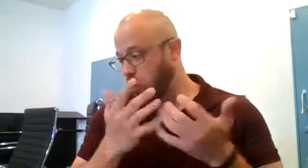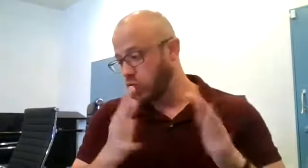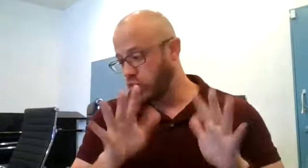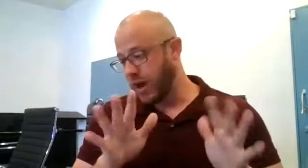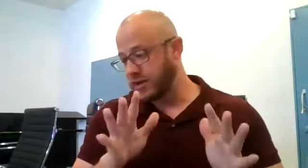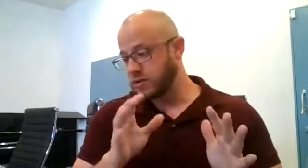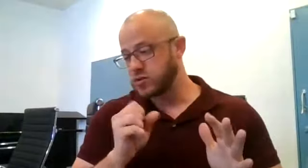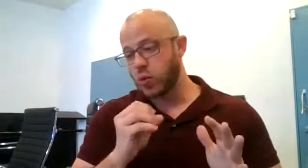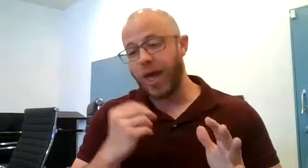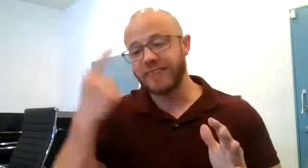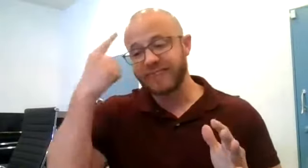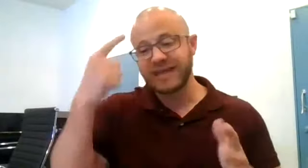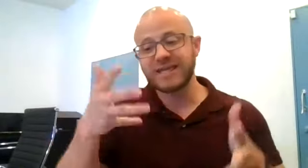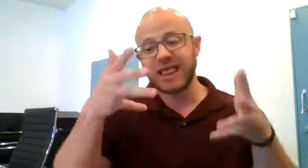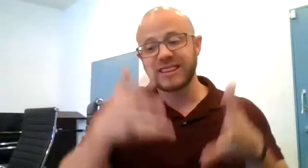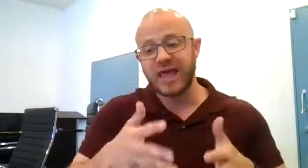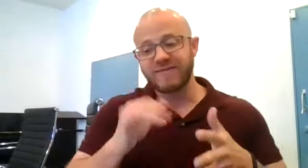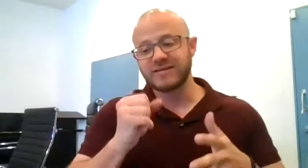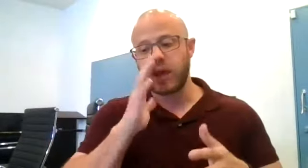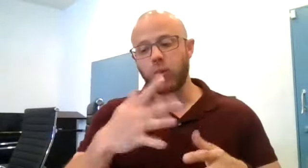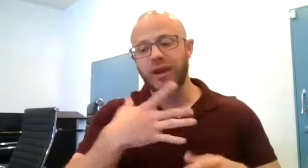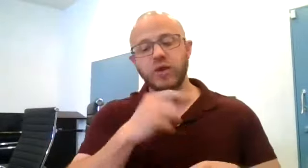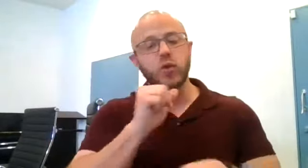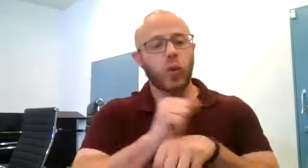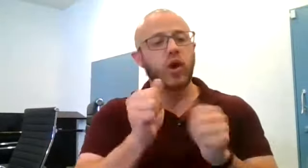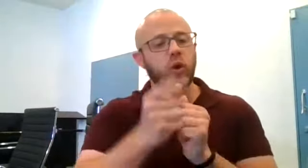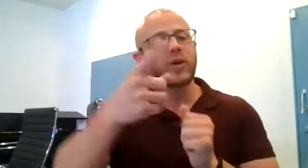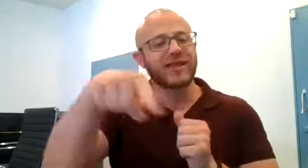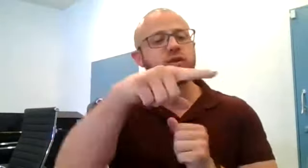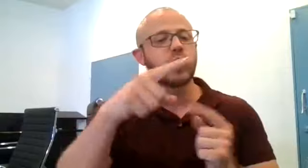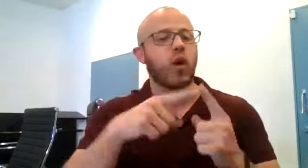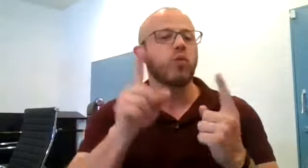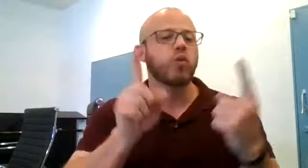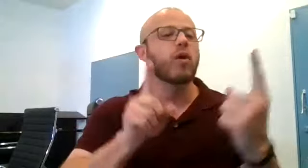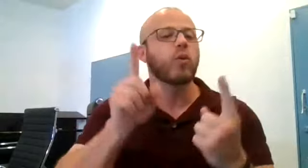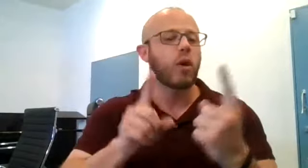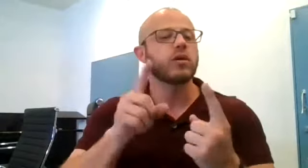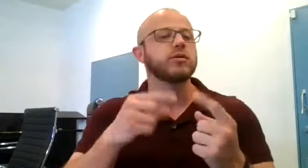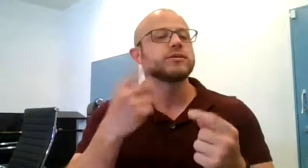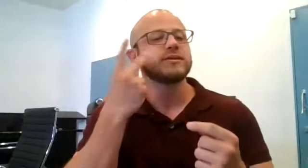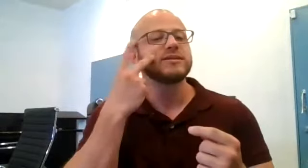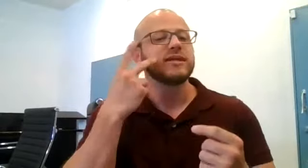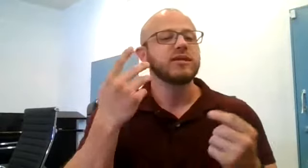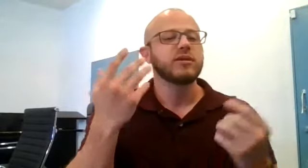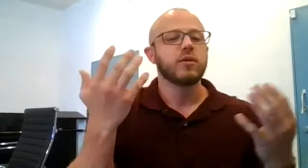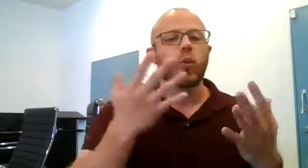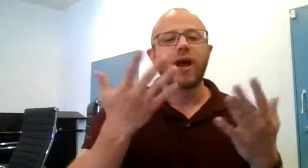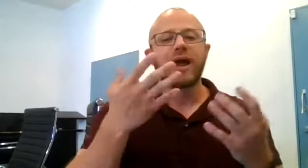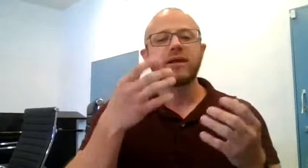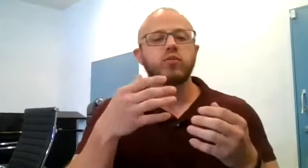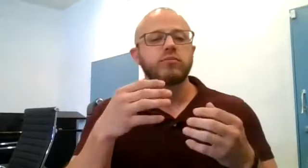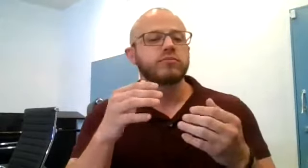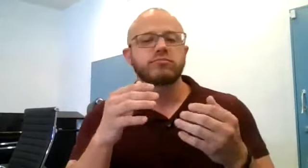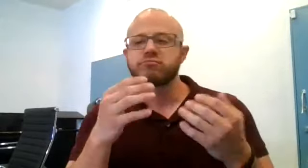Okay. We did most of that already. So I would like to work on with you guys one-on-one next